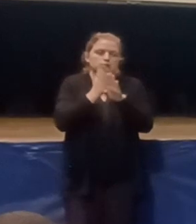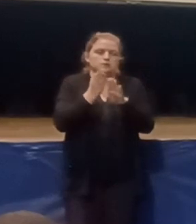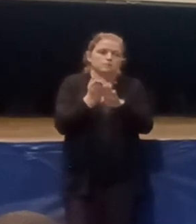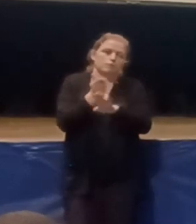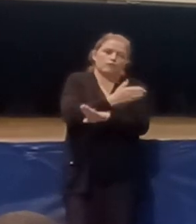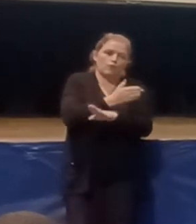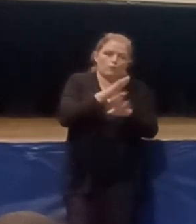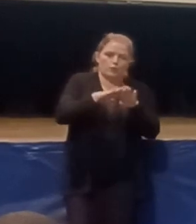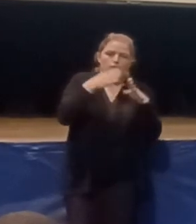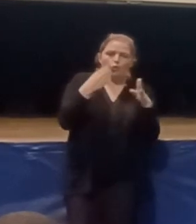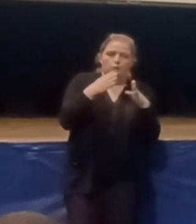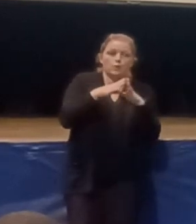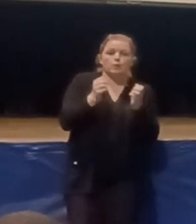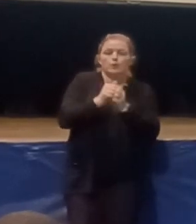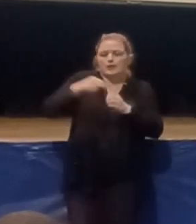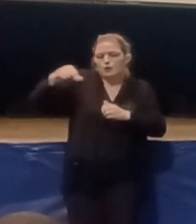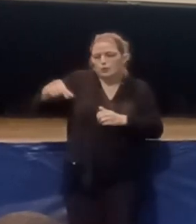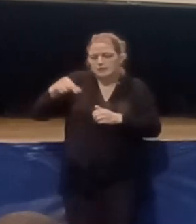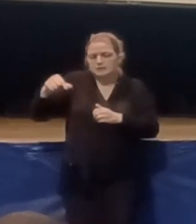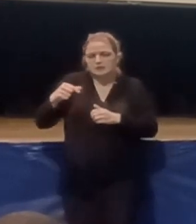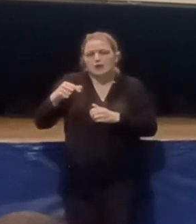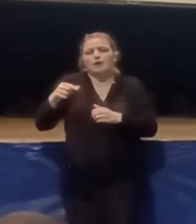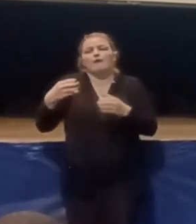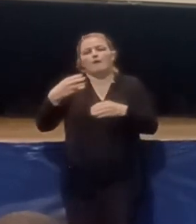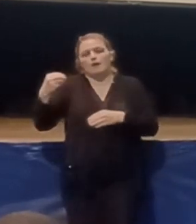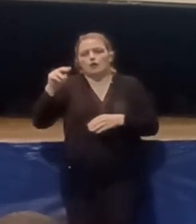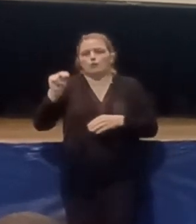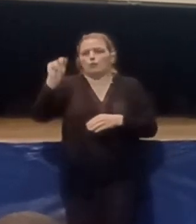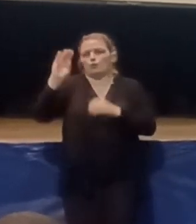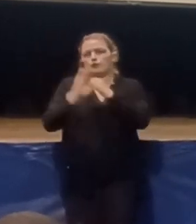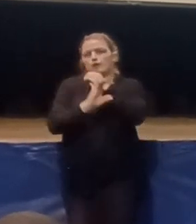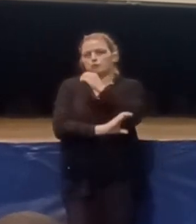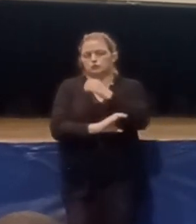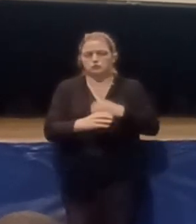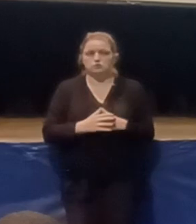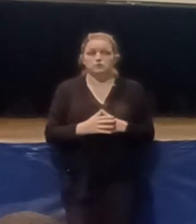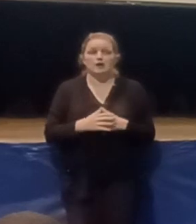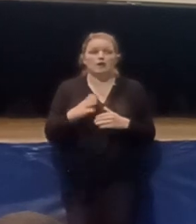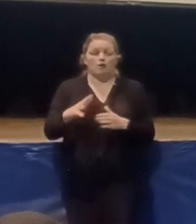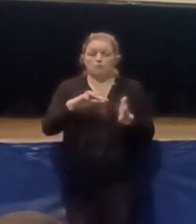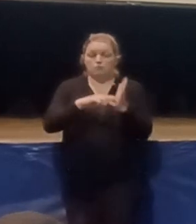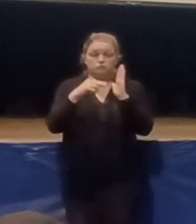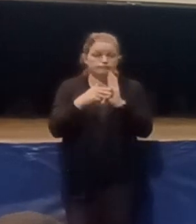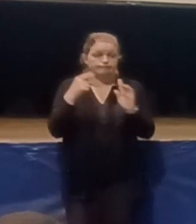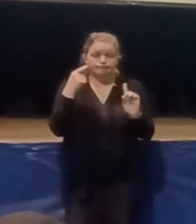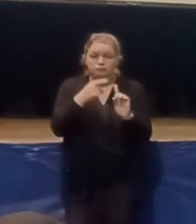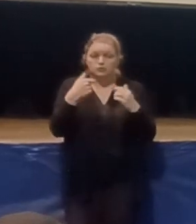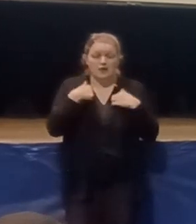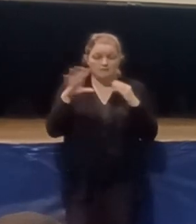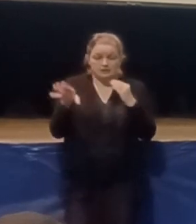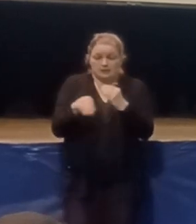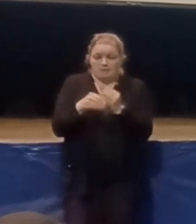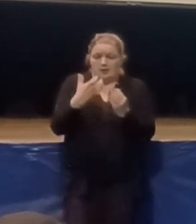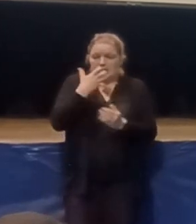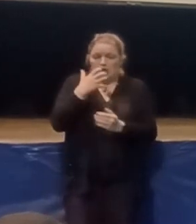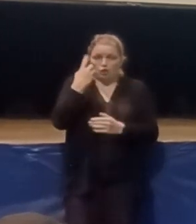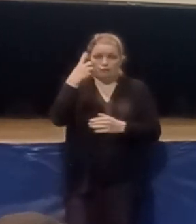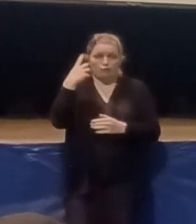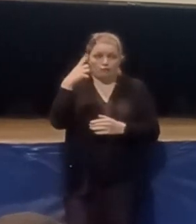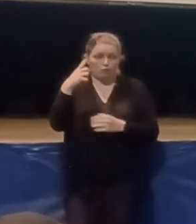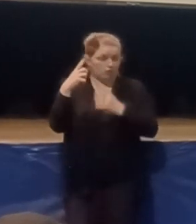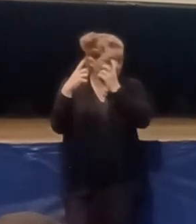Way opens with Quincy and with North Cambridge. And the intention of having a supplemental heater is